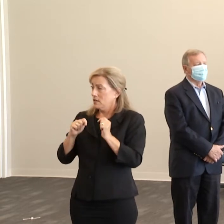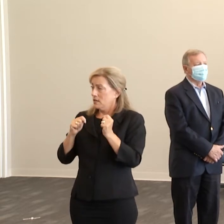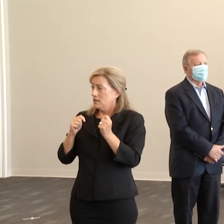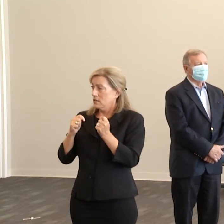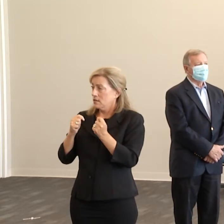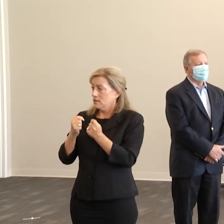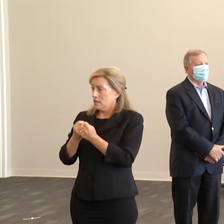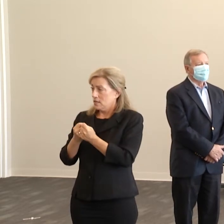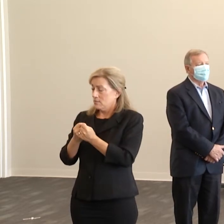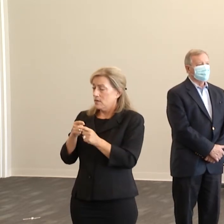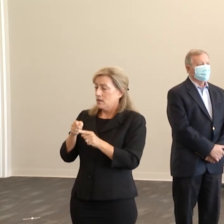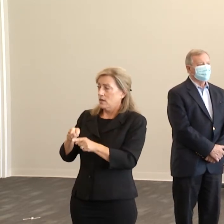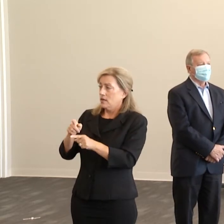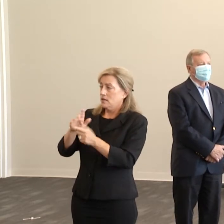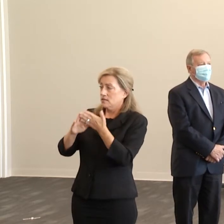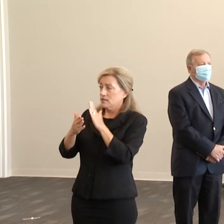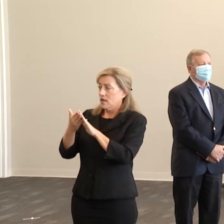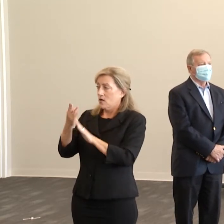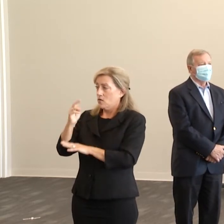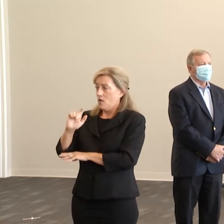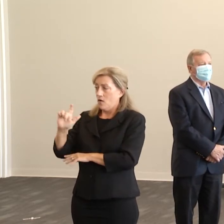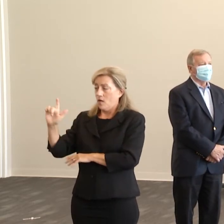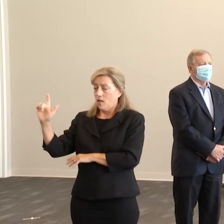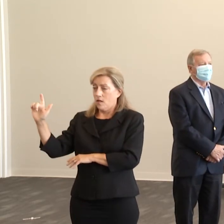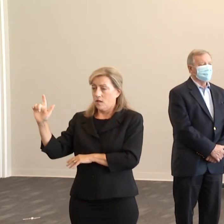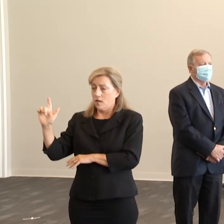town hall conference call